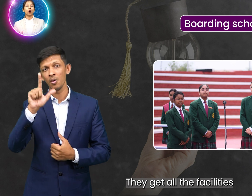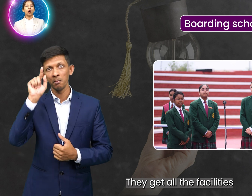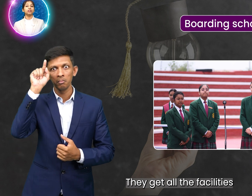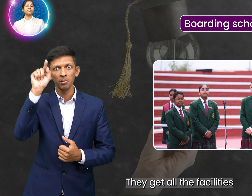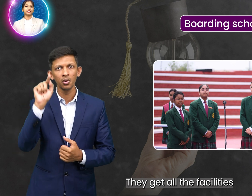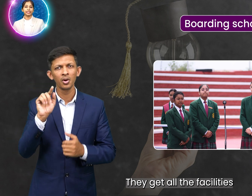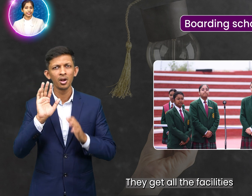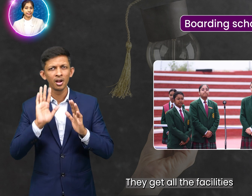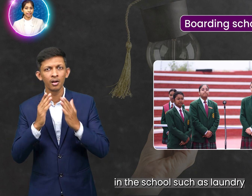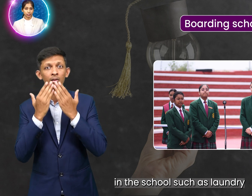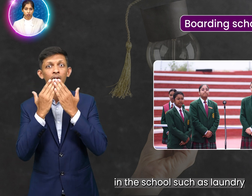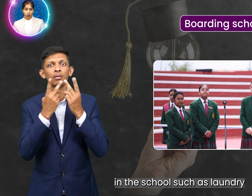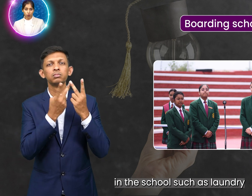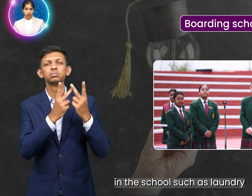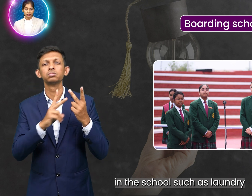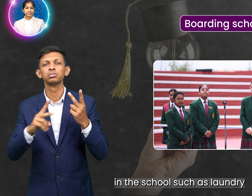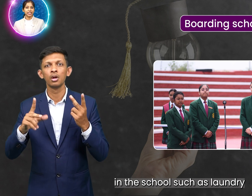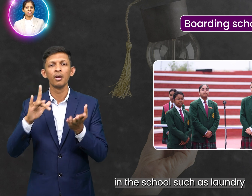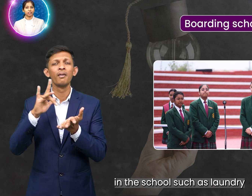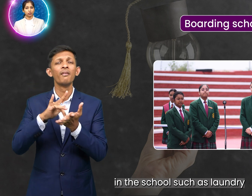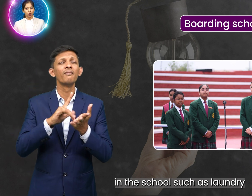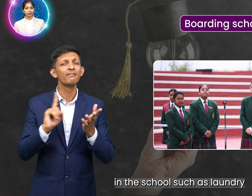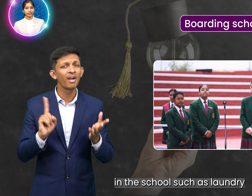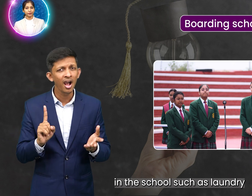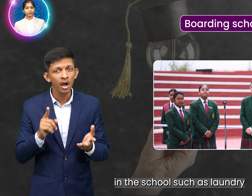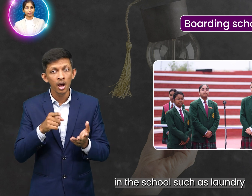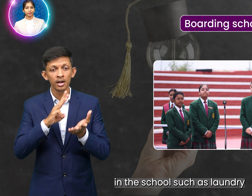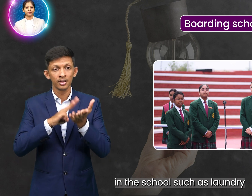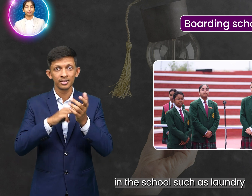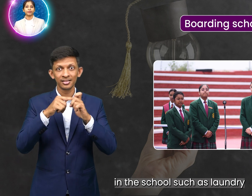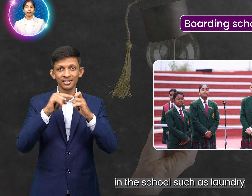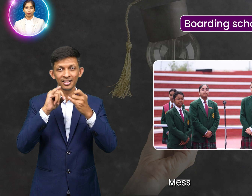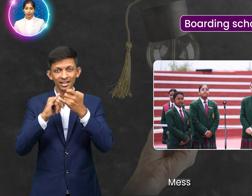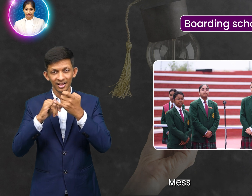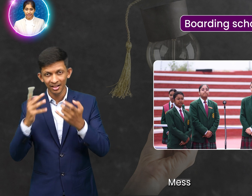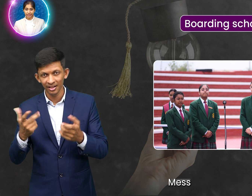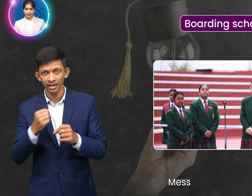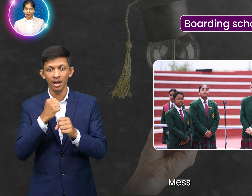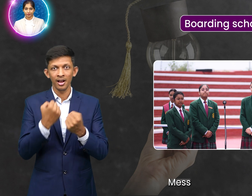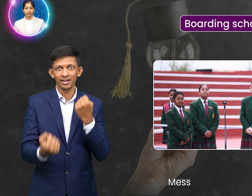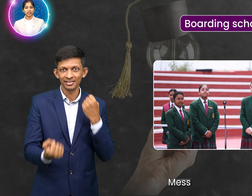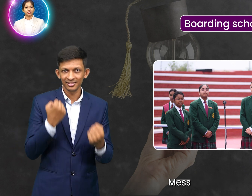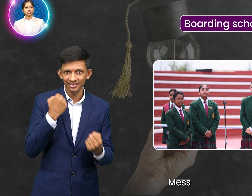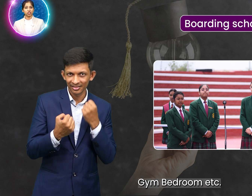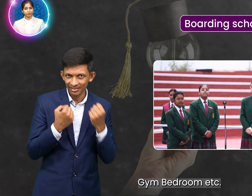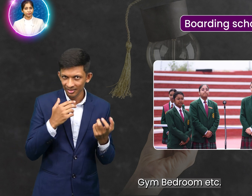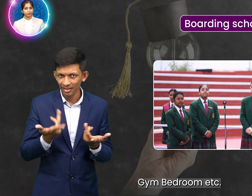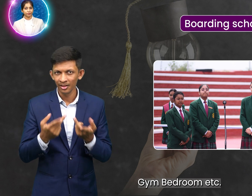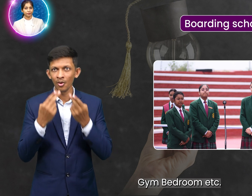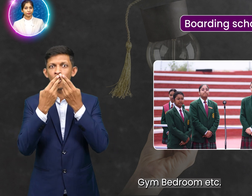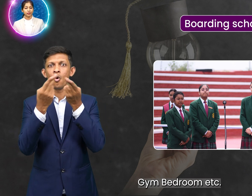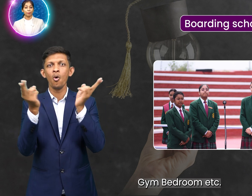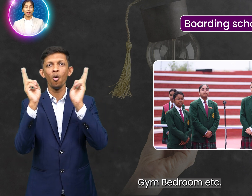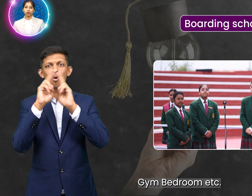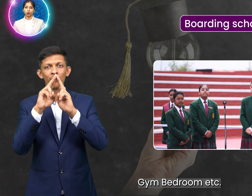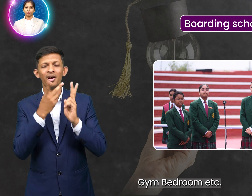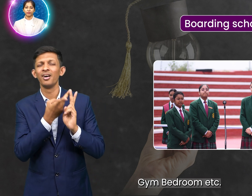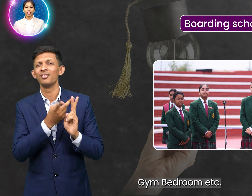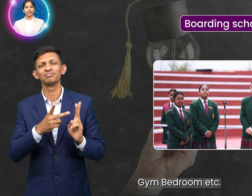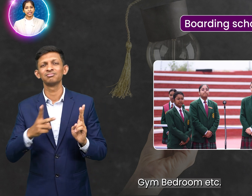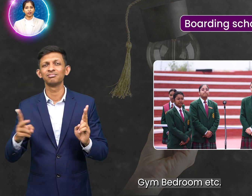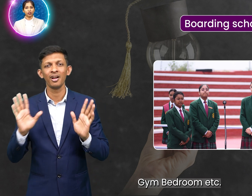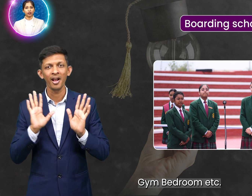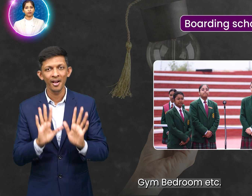They get all the facilities in the school such as laundry, mess, gym,